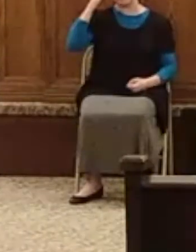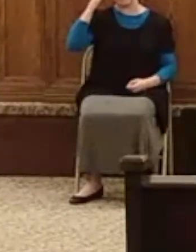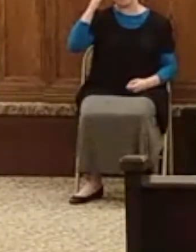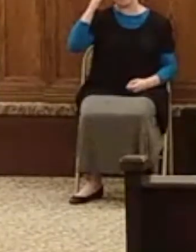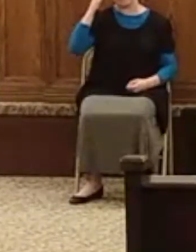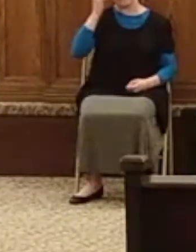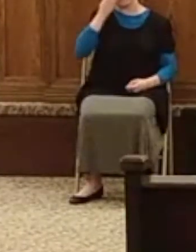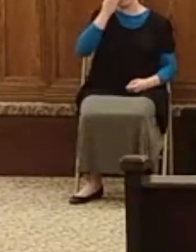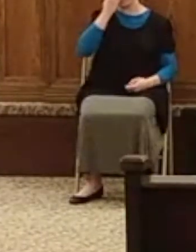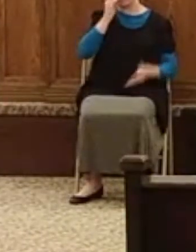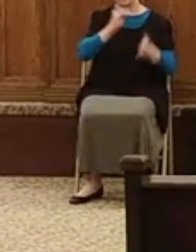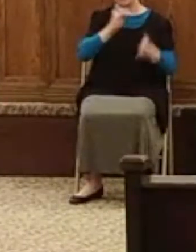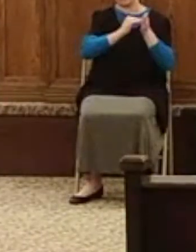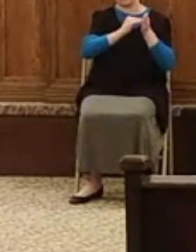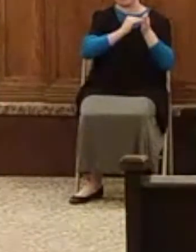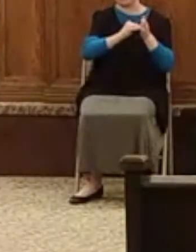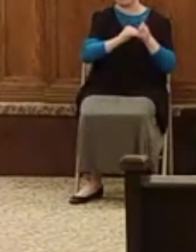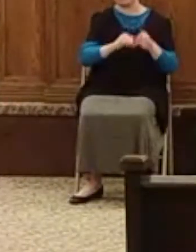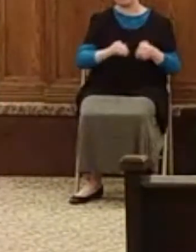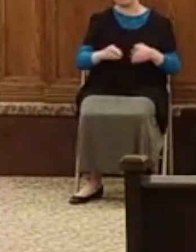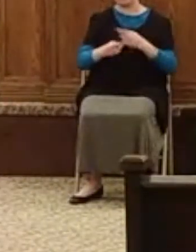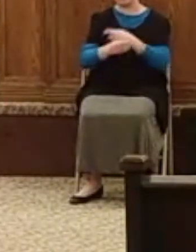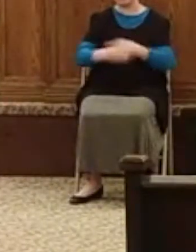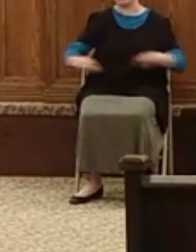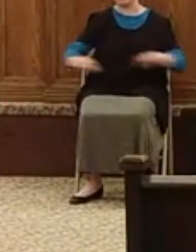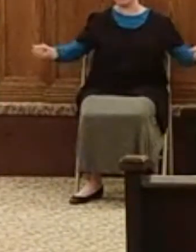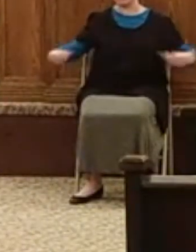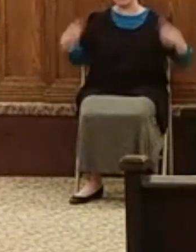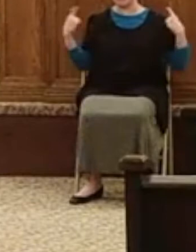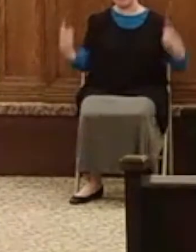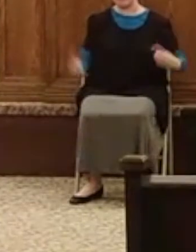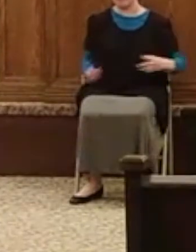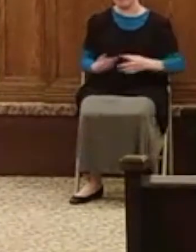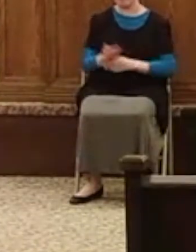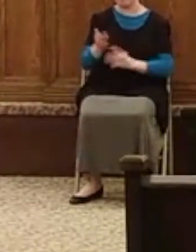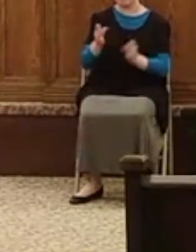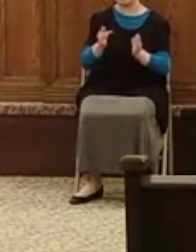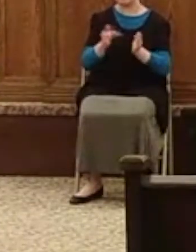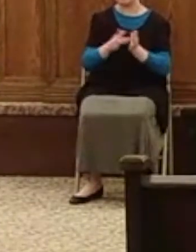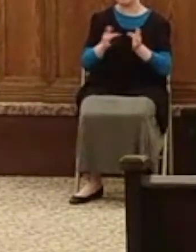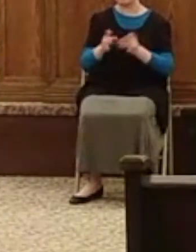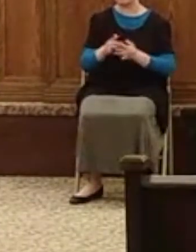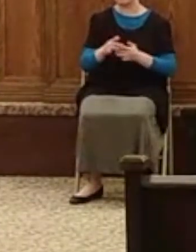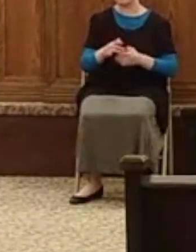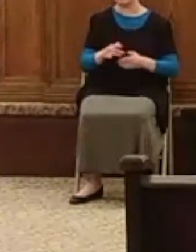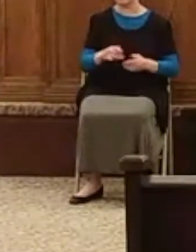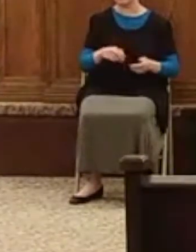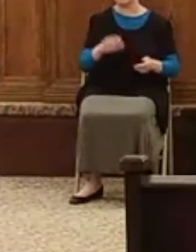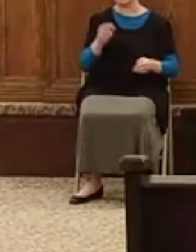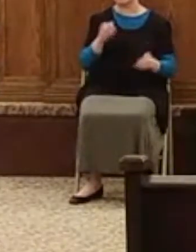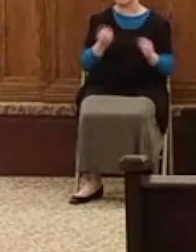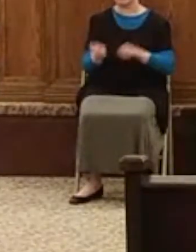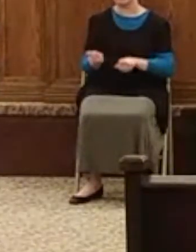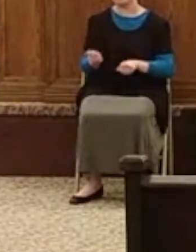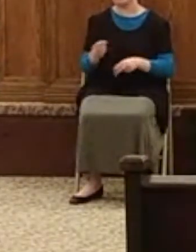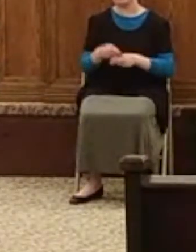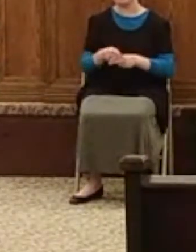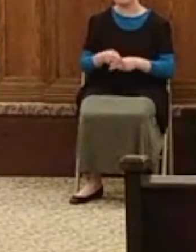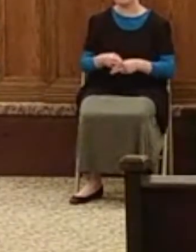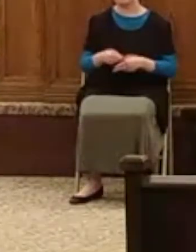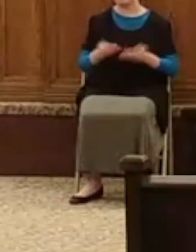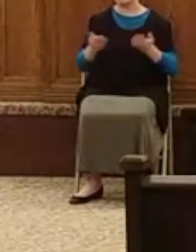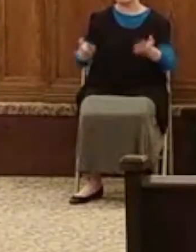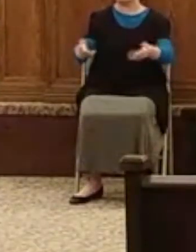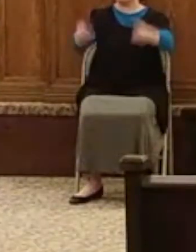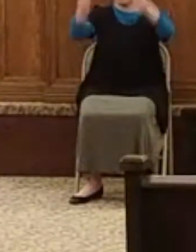there to know, is. Amen, that there is forgiveness, that there is remission of sin. Amen. Through baptism in Jesus' name, they need to know that God